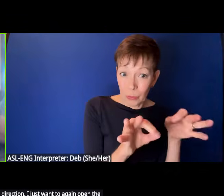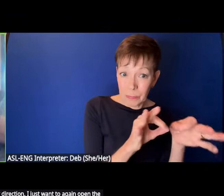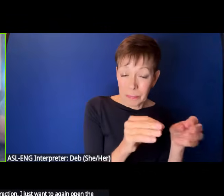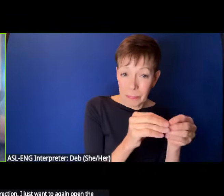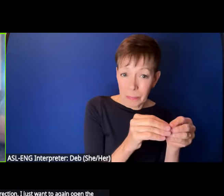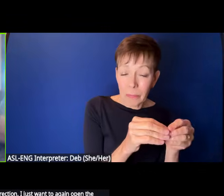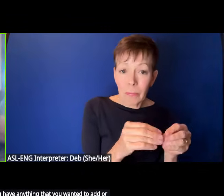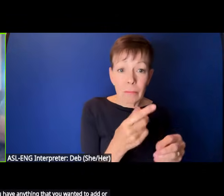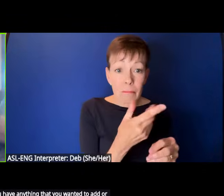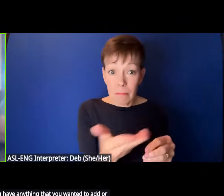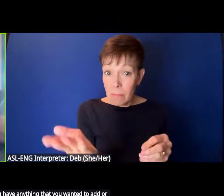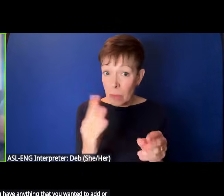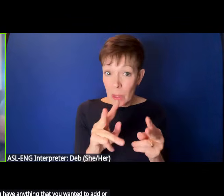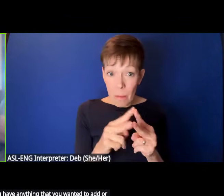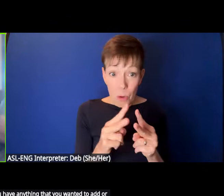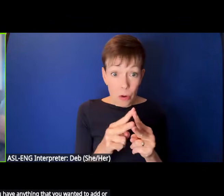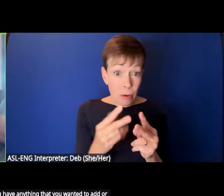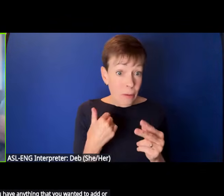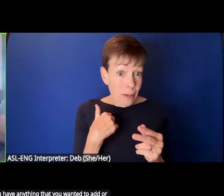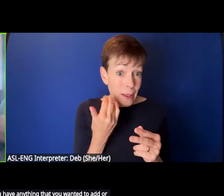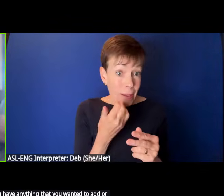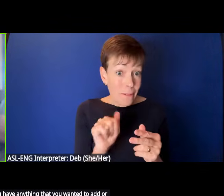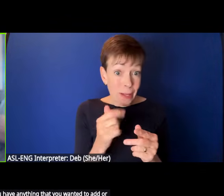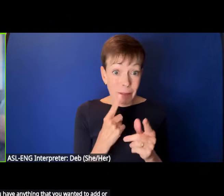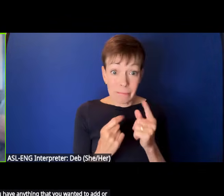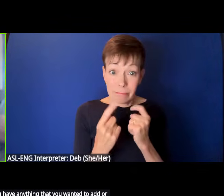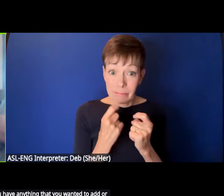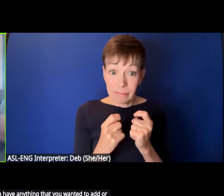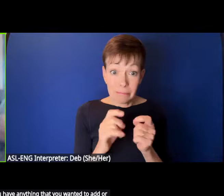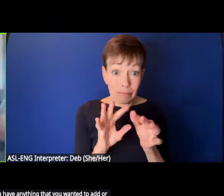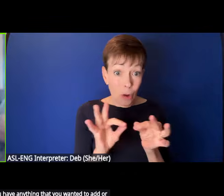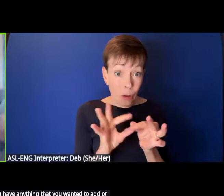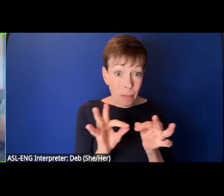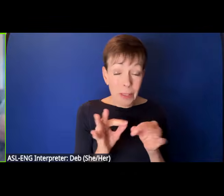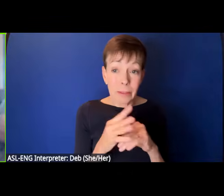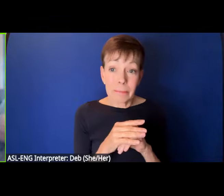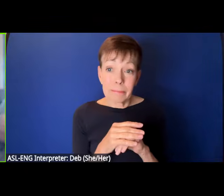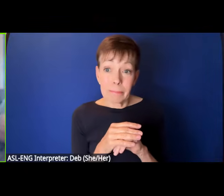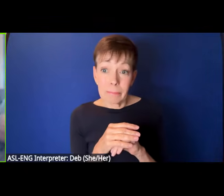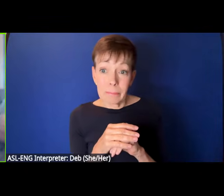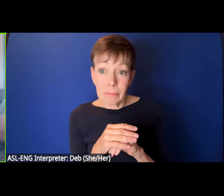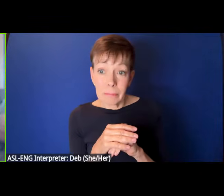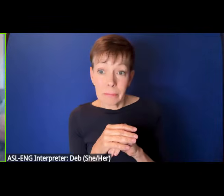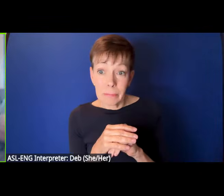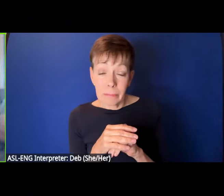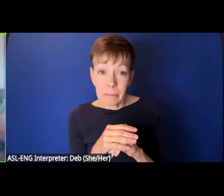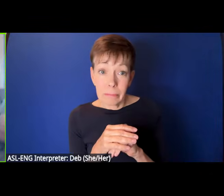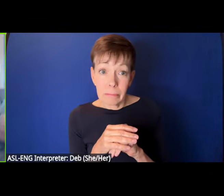in relation to this item under I, summary of abandoned policies.